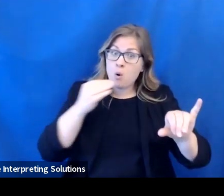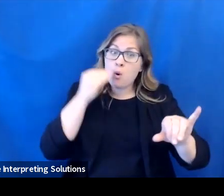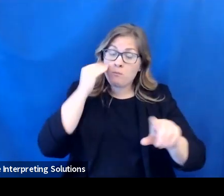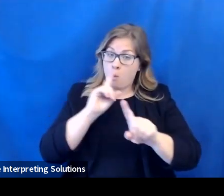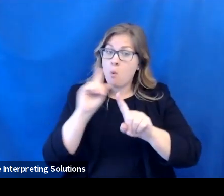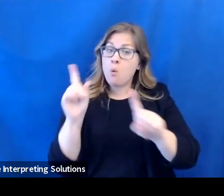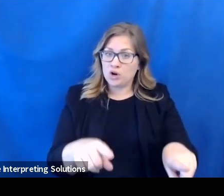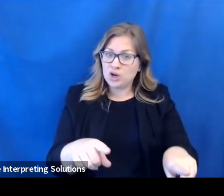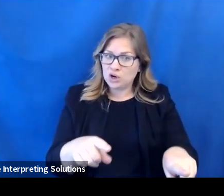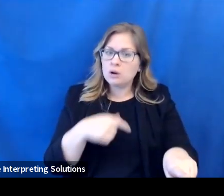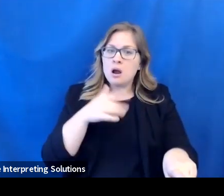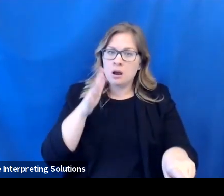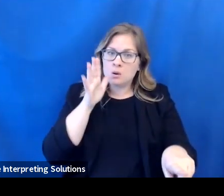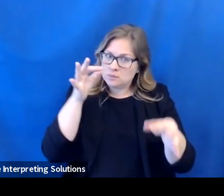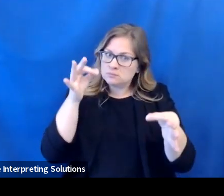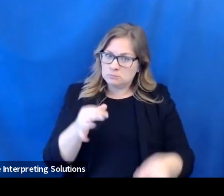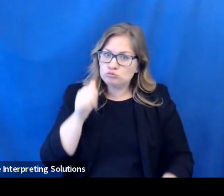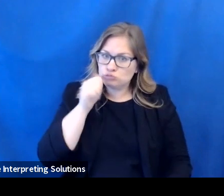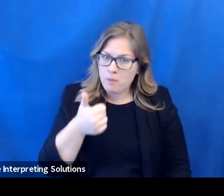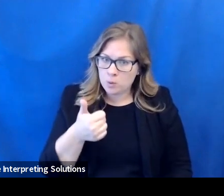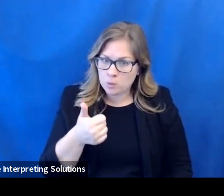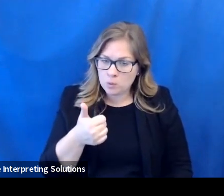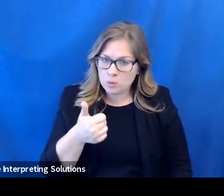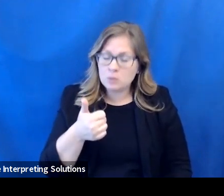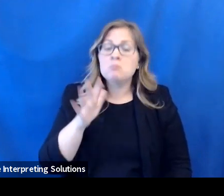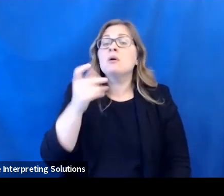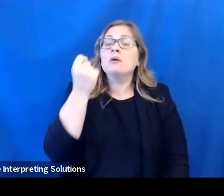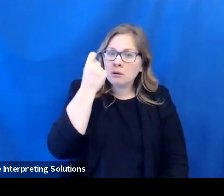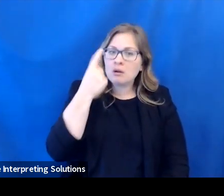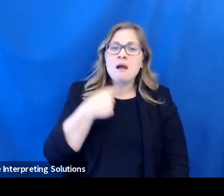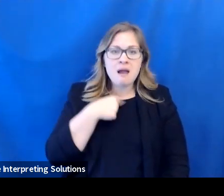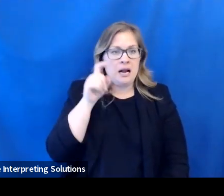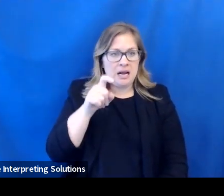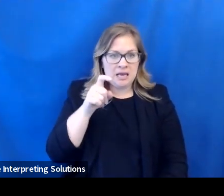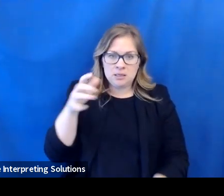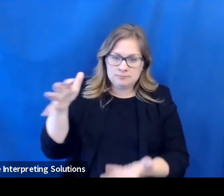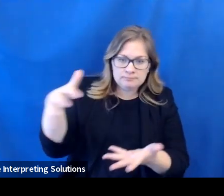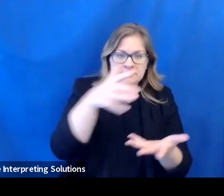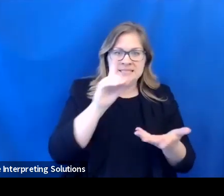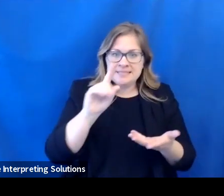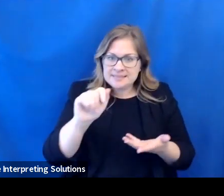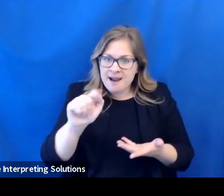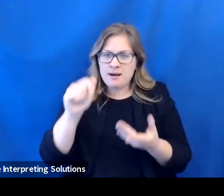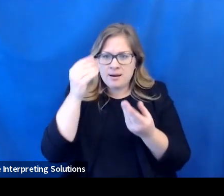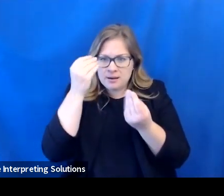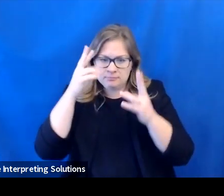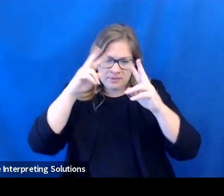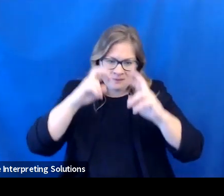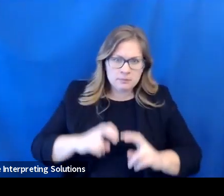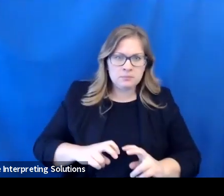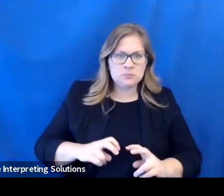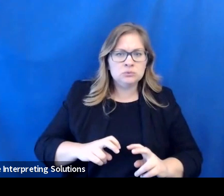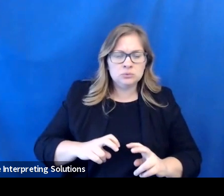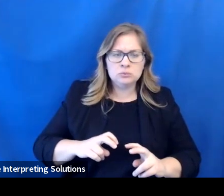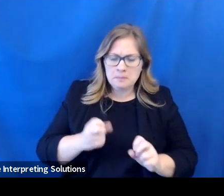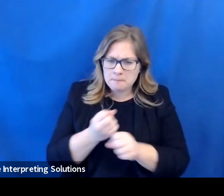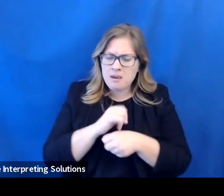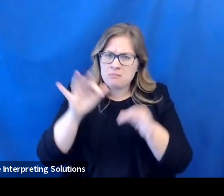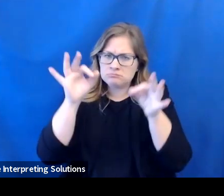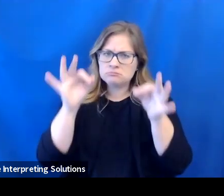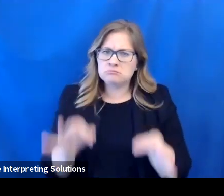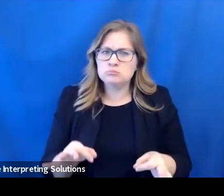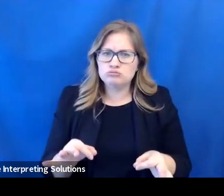to refine that in a way that makes sense. So I want to get back. We have to make a decision. The federal government and